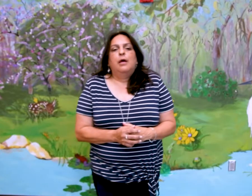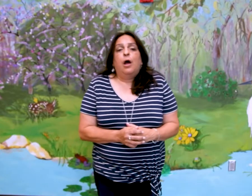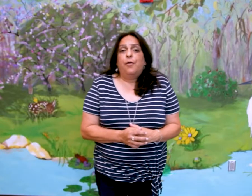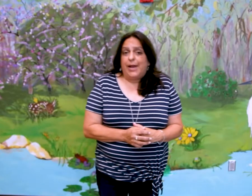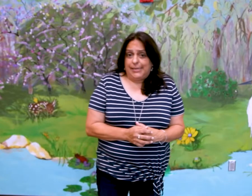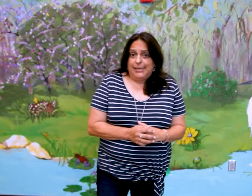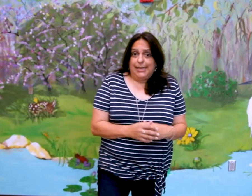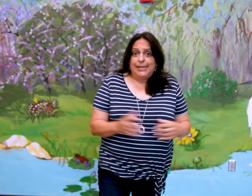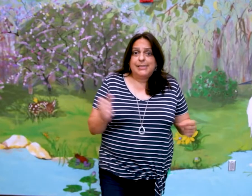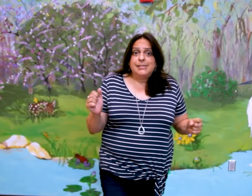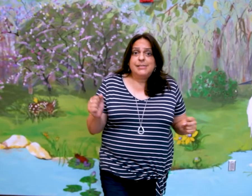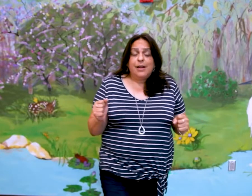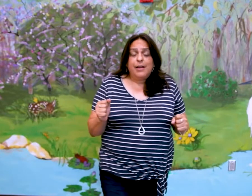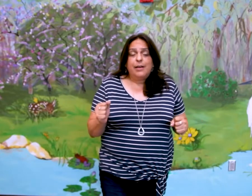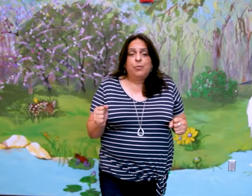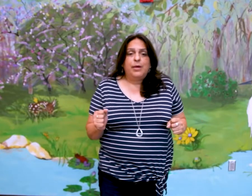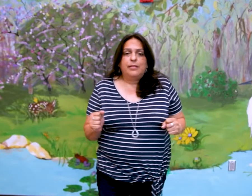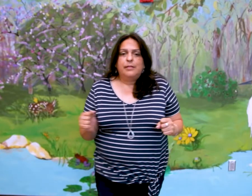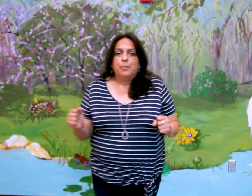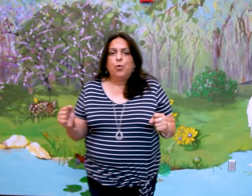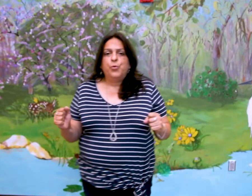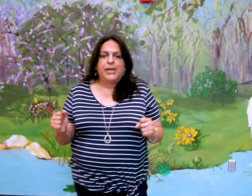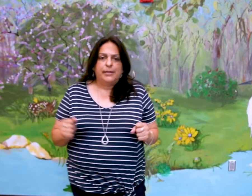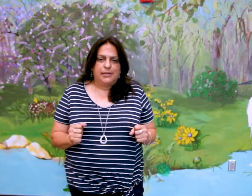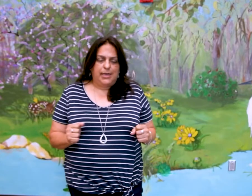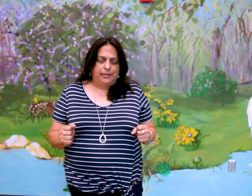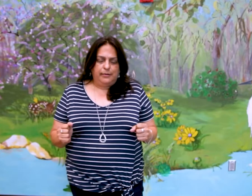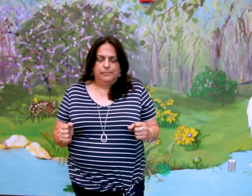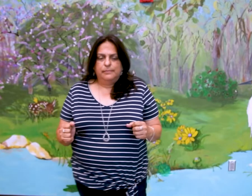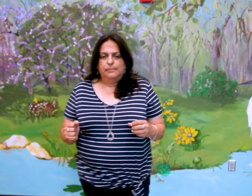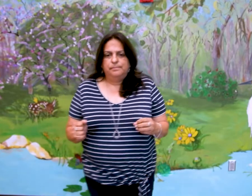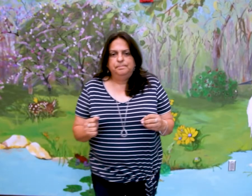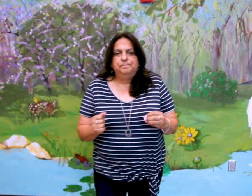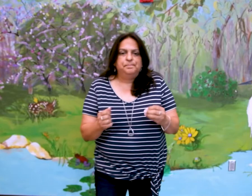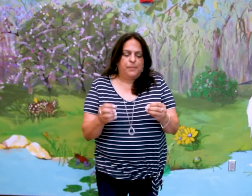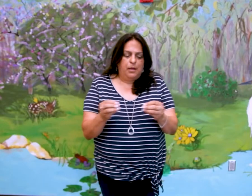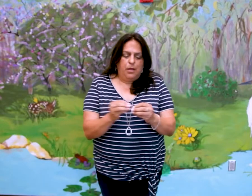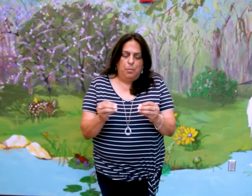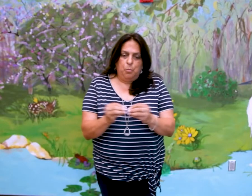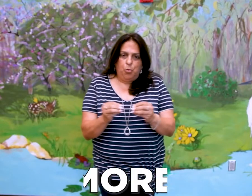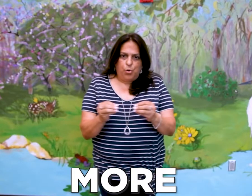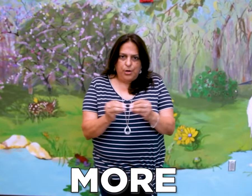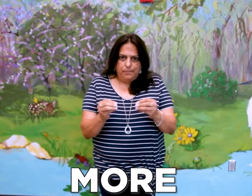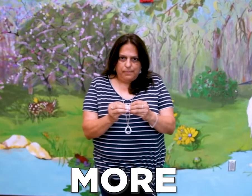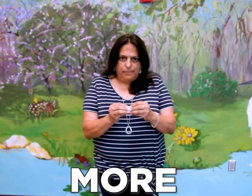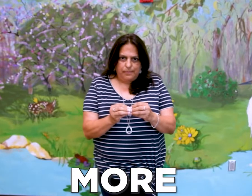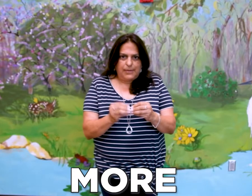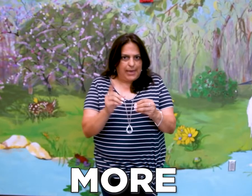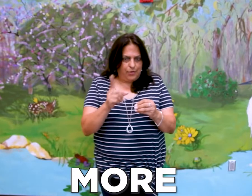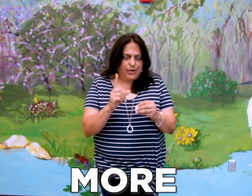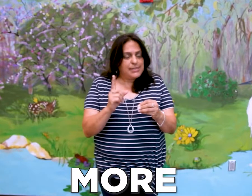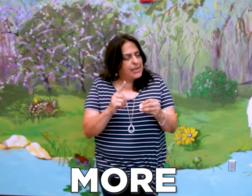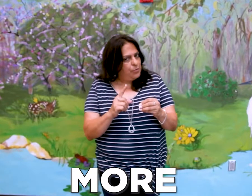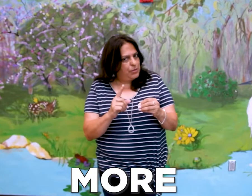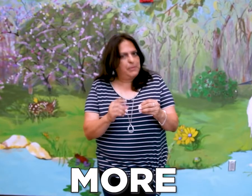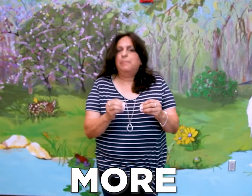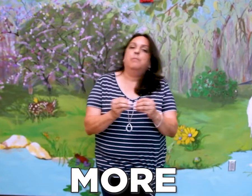All right, let's get started with the more we get together. More. Yeah, you're gonna sign it.